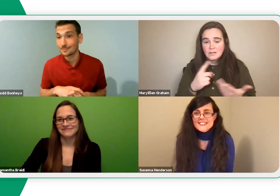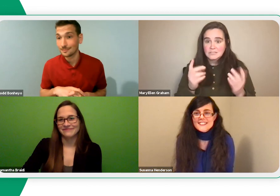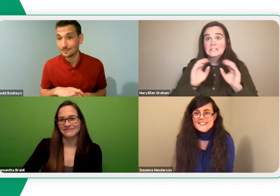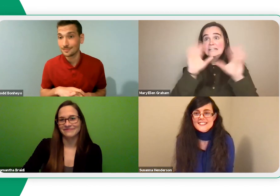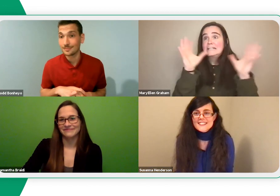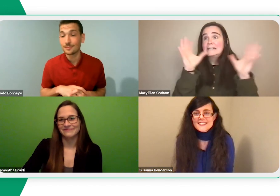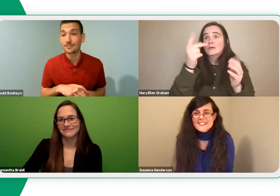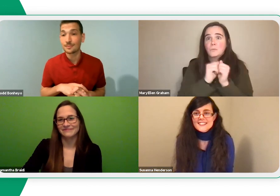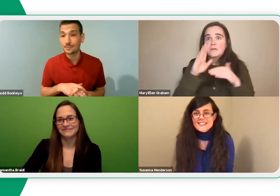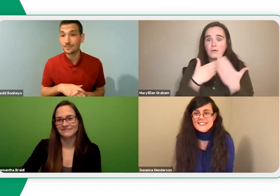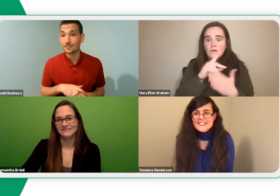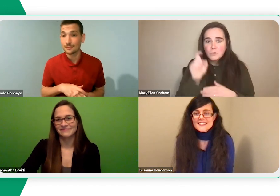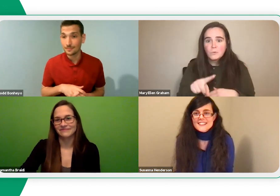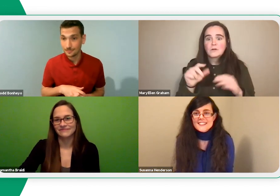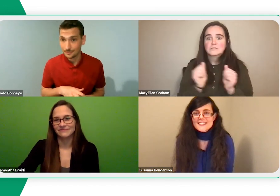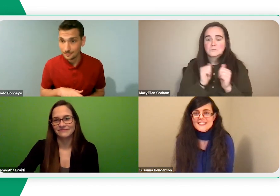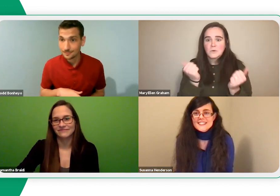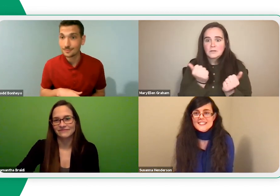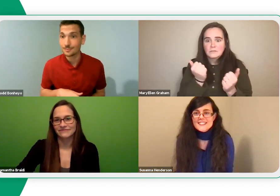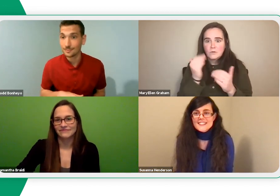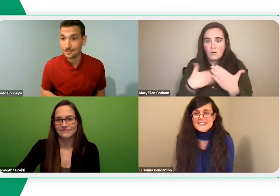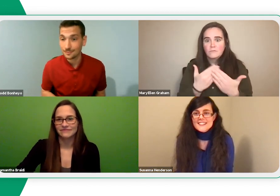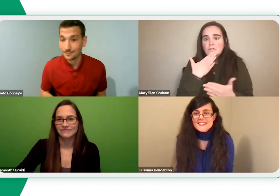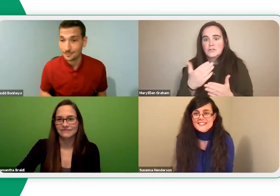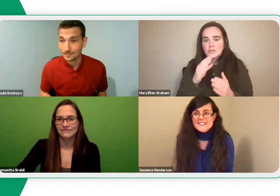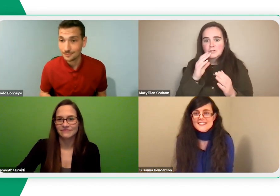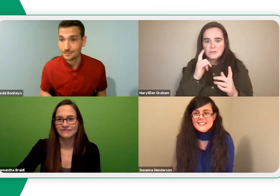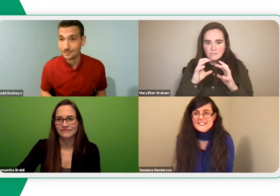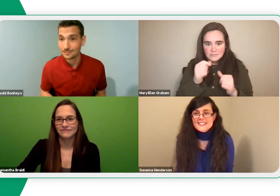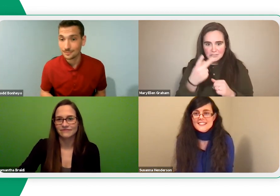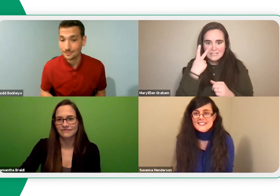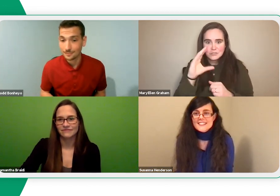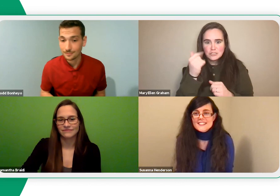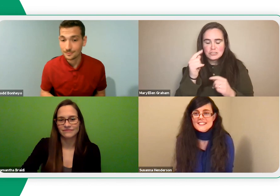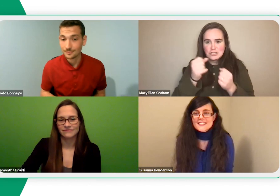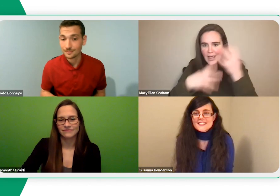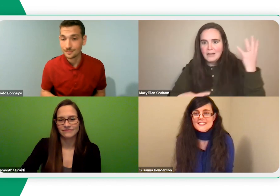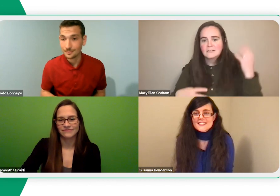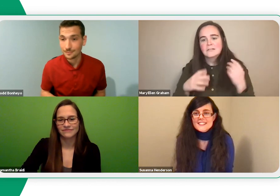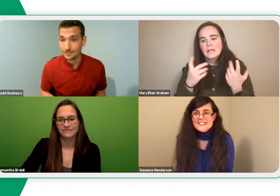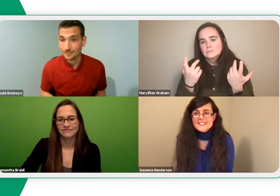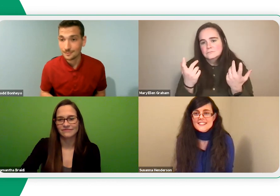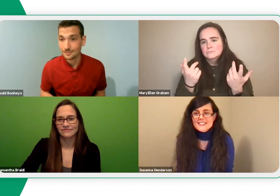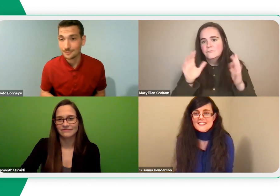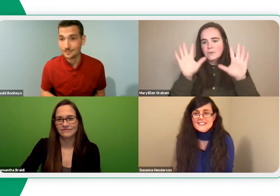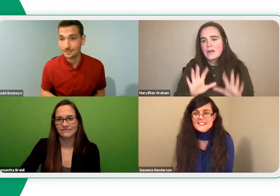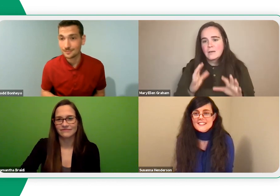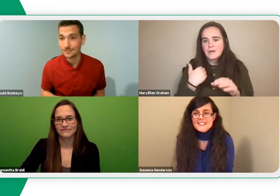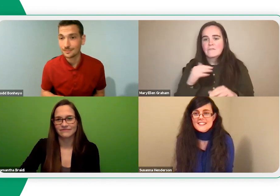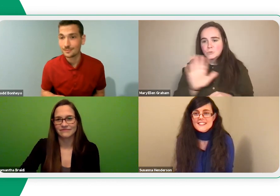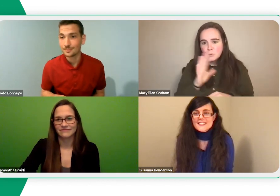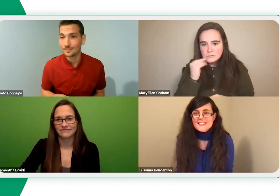Yes, Todd, thank you. We will wrap up tonight. Folks in the audience, thank you for your participation. With all the questions we received, I think